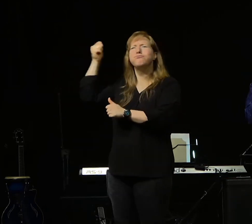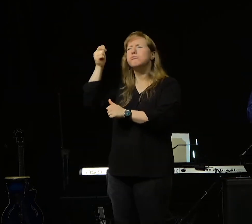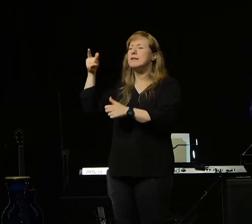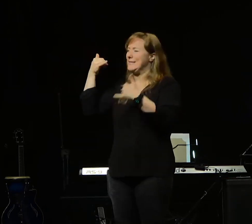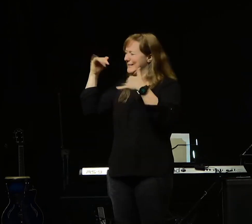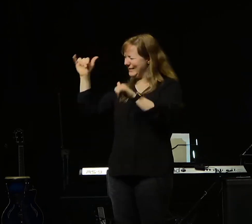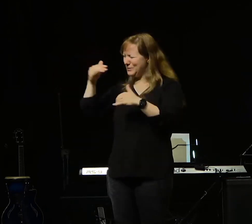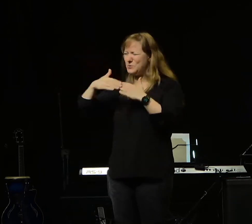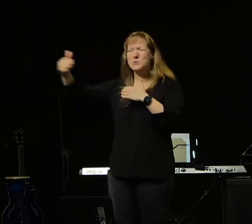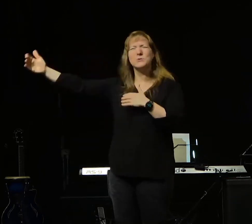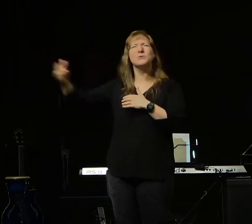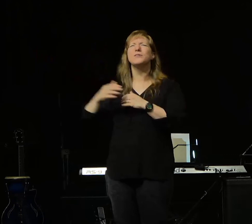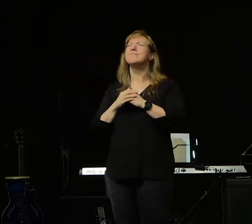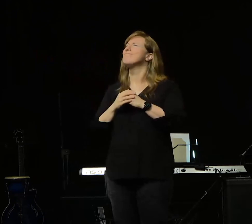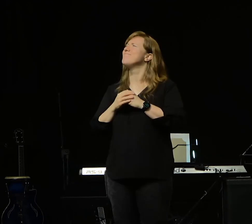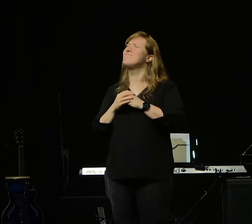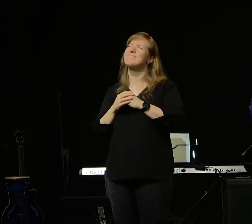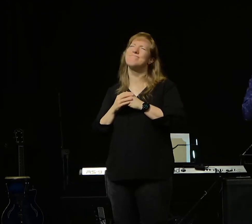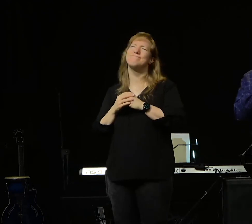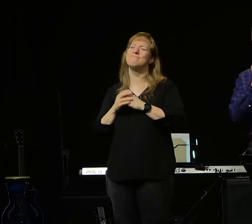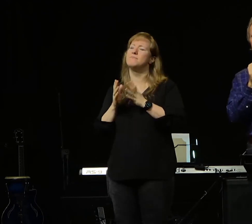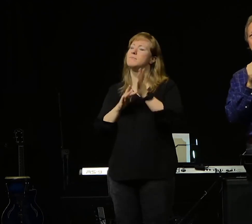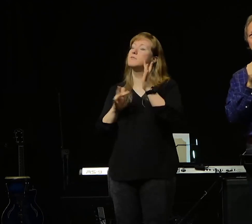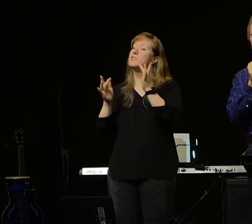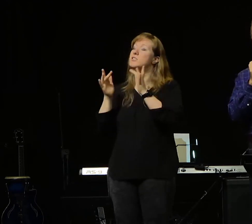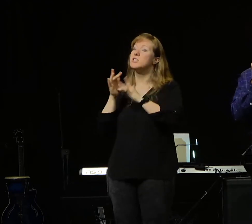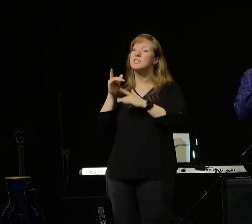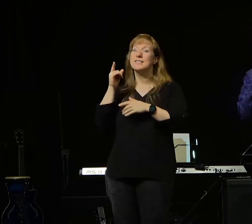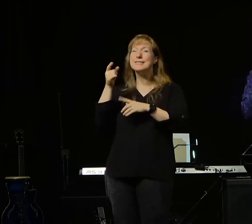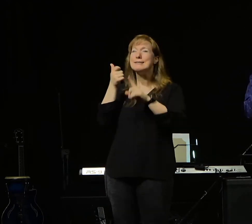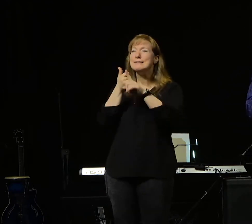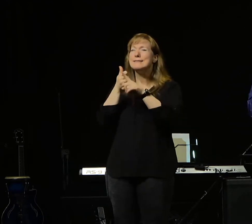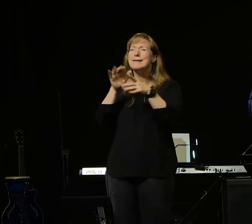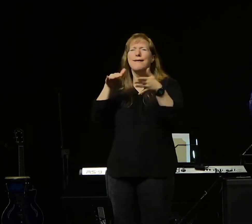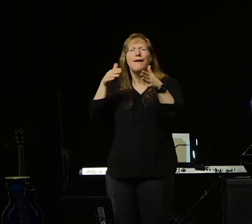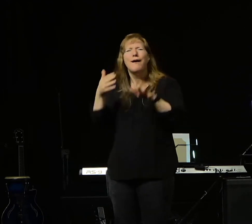And you paid a high price for us to have this thing we call salvation.